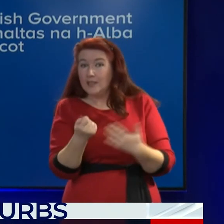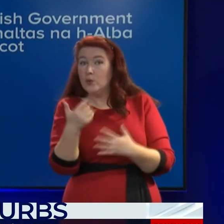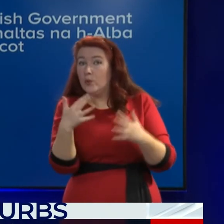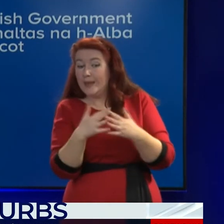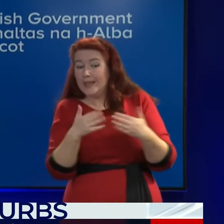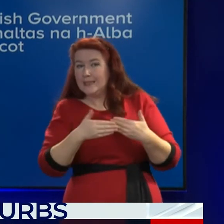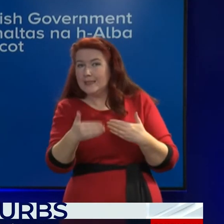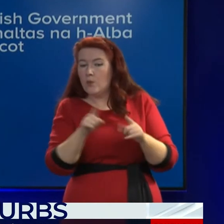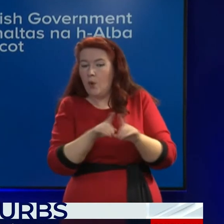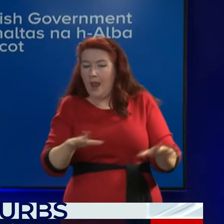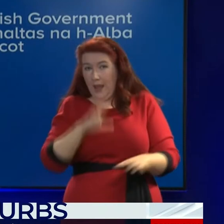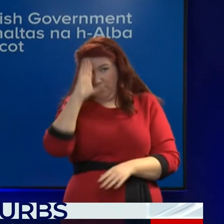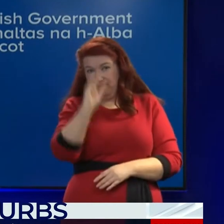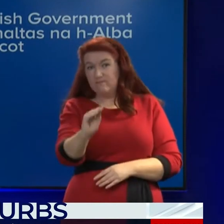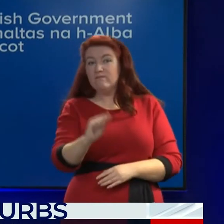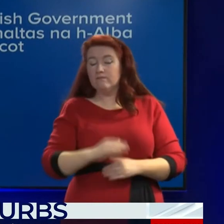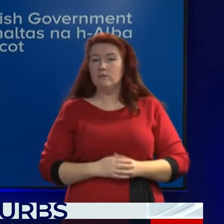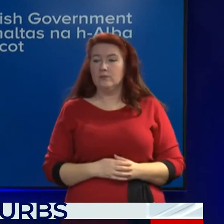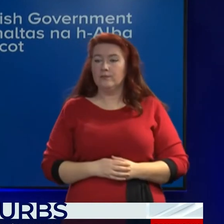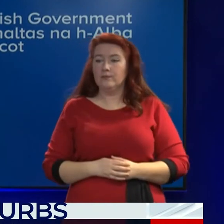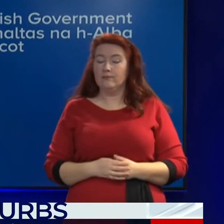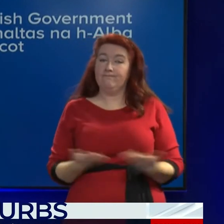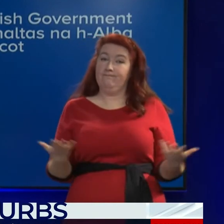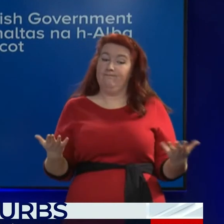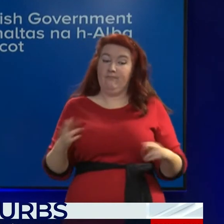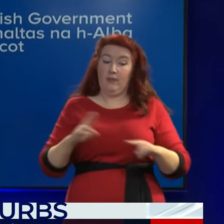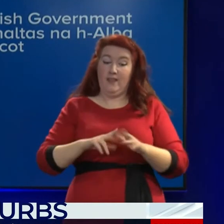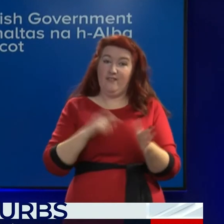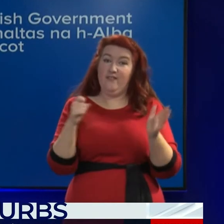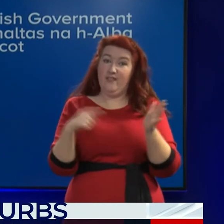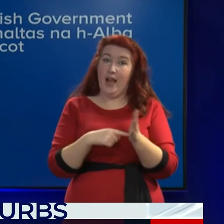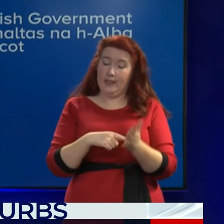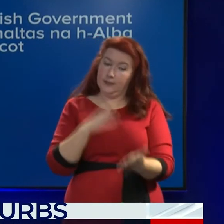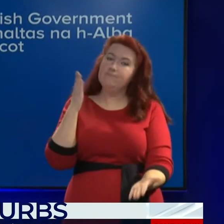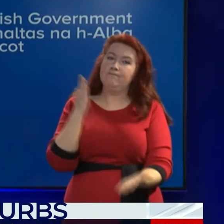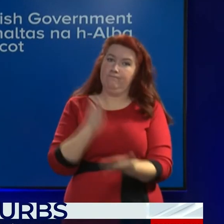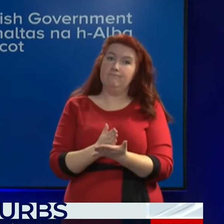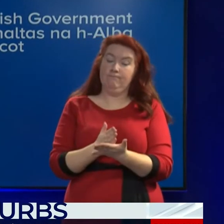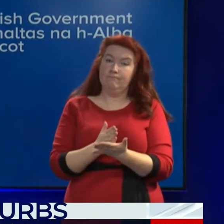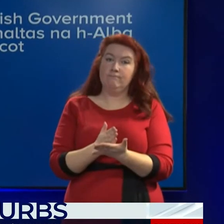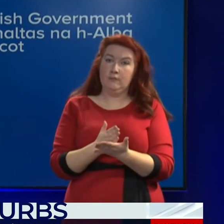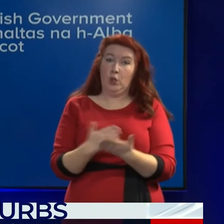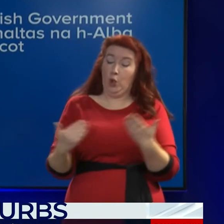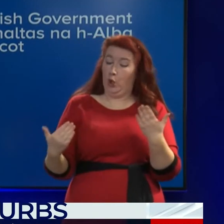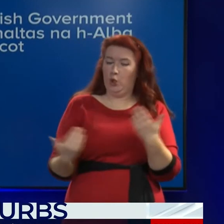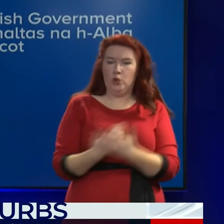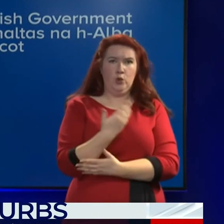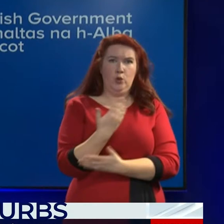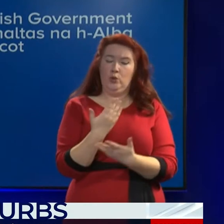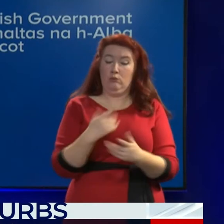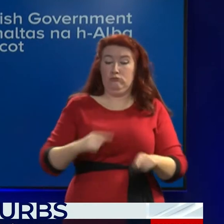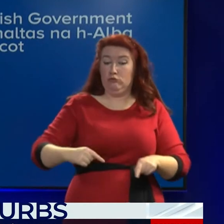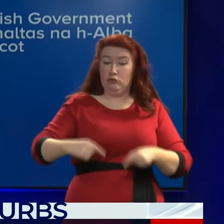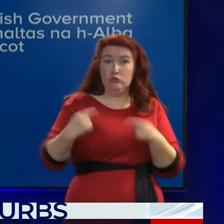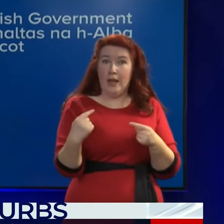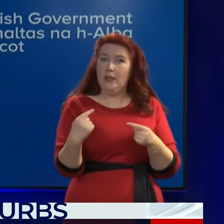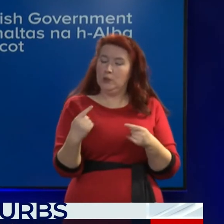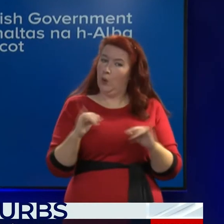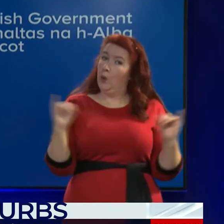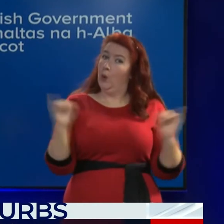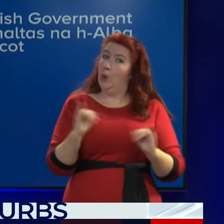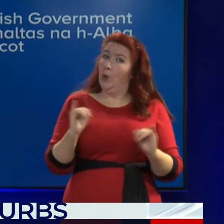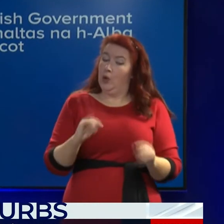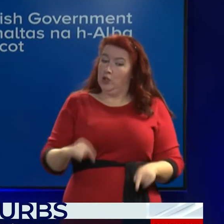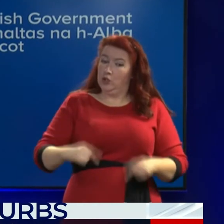and weeks to come. The fact is that we do face a renewed and a very severe challenge in the face of the